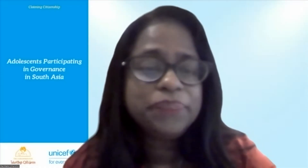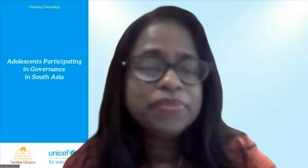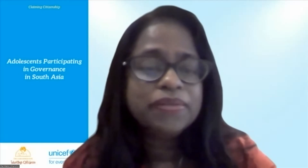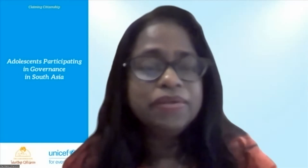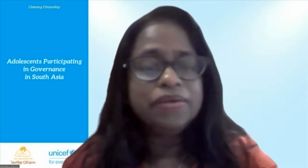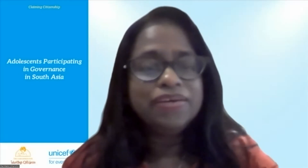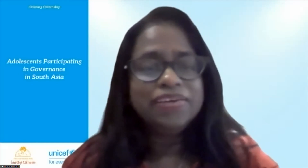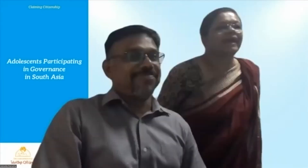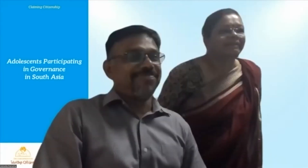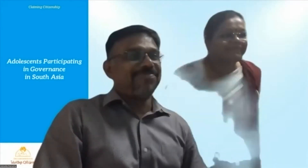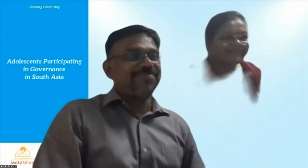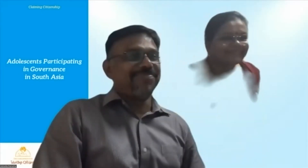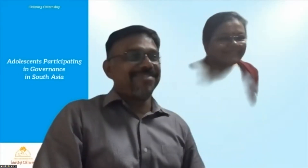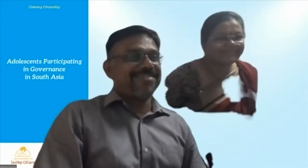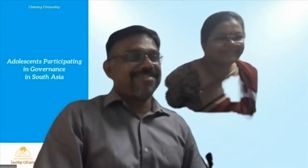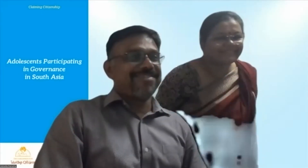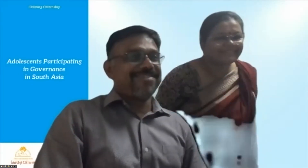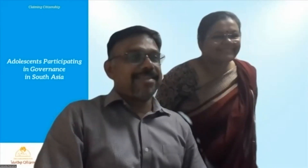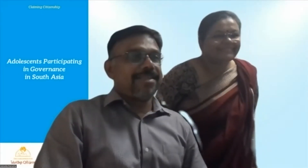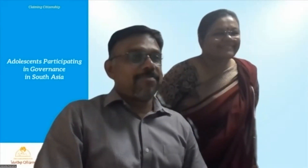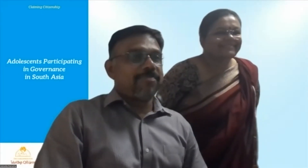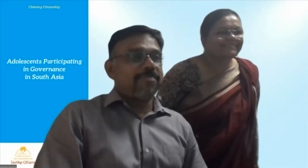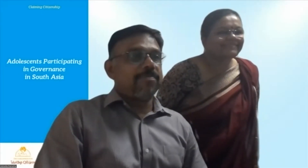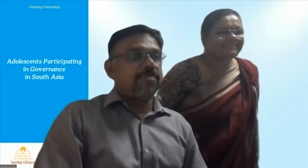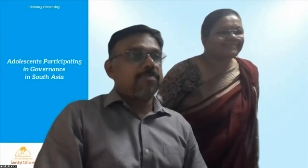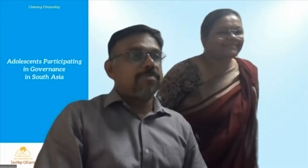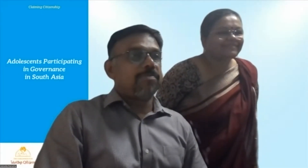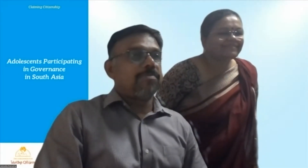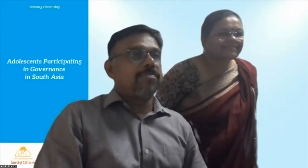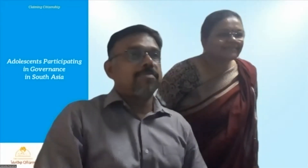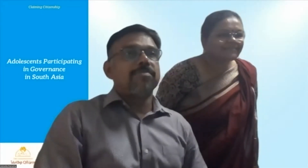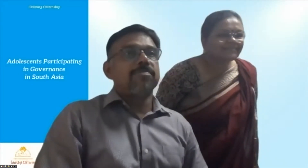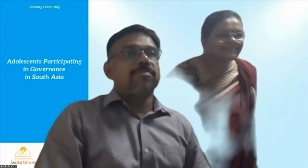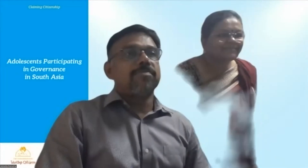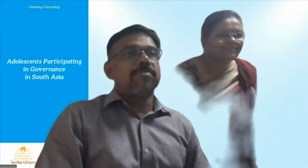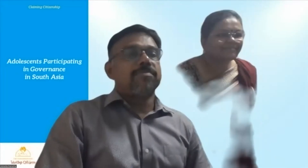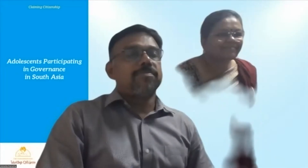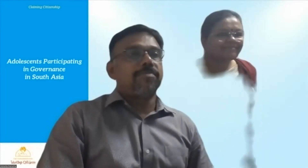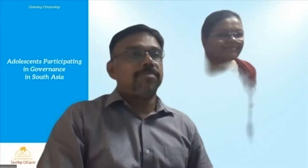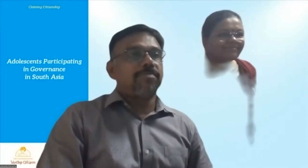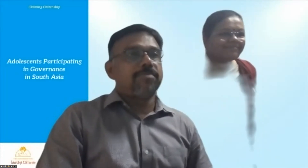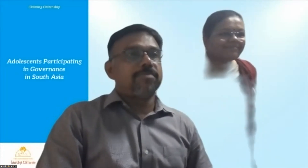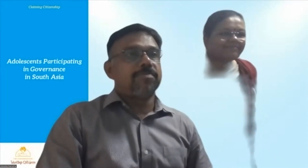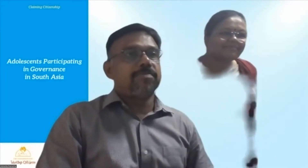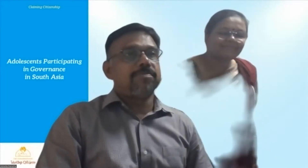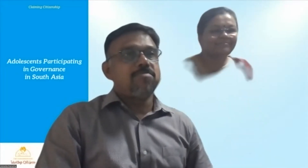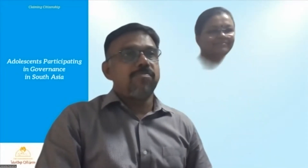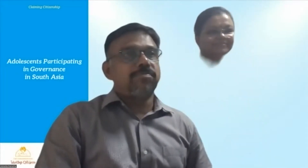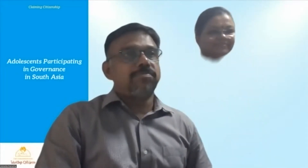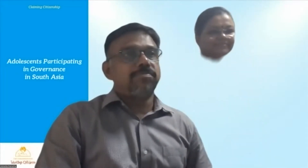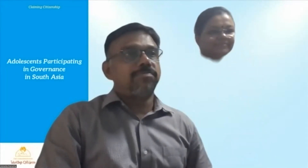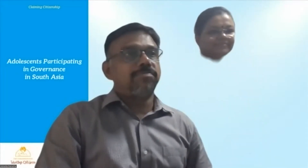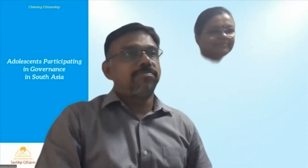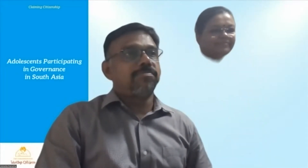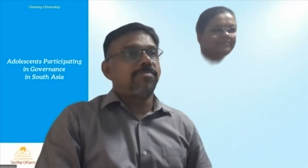Maharashtra, Pragya Shakharki, Ashok Kumar Jha, and Toyanath Subedi from the